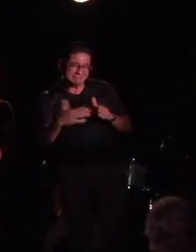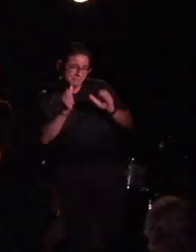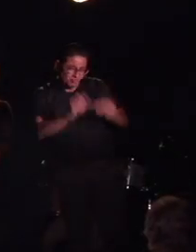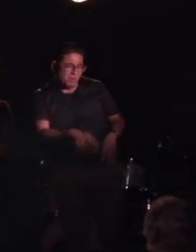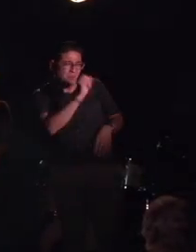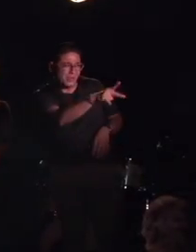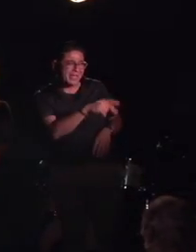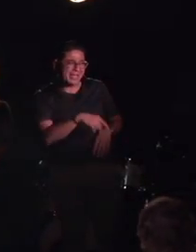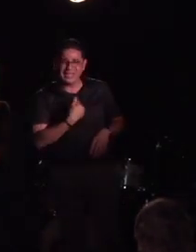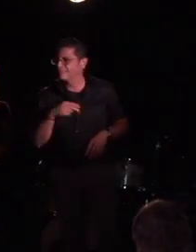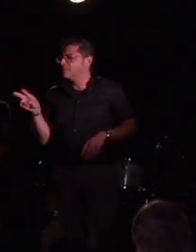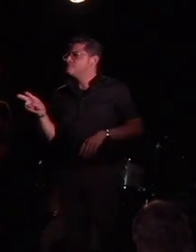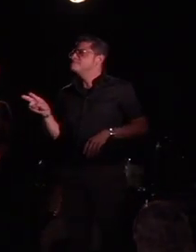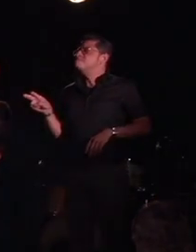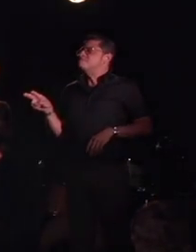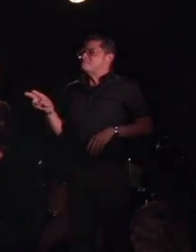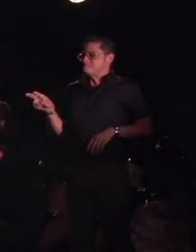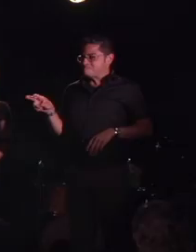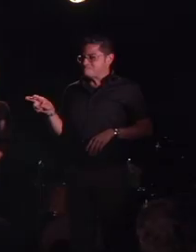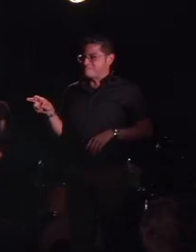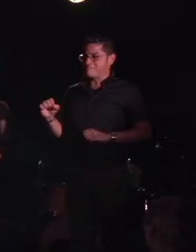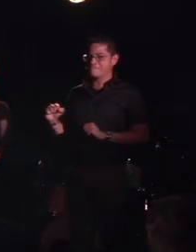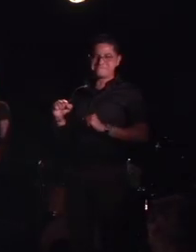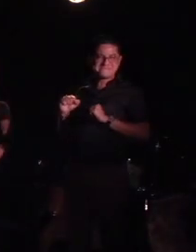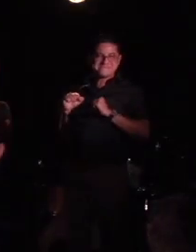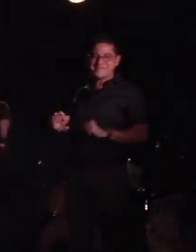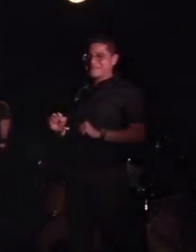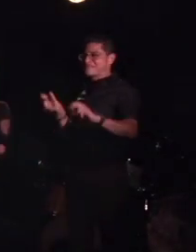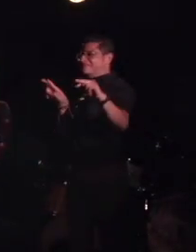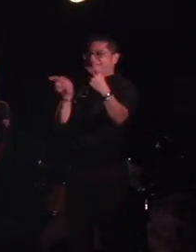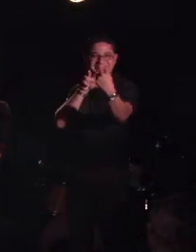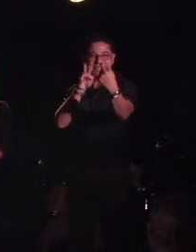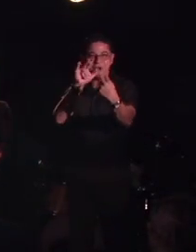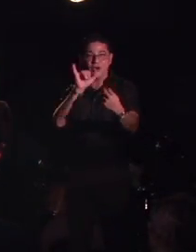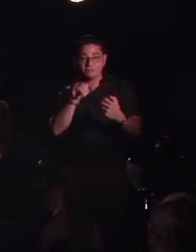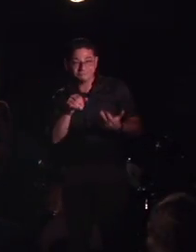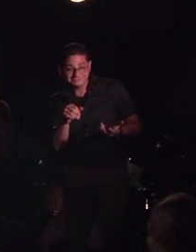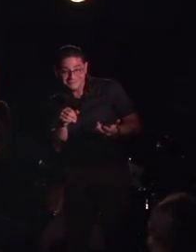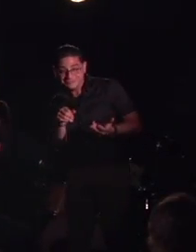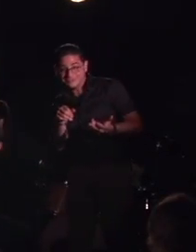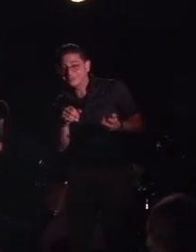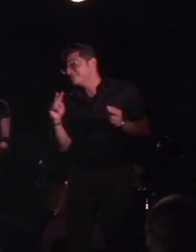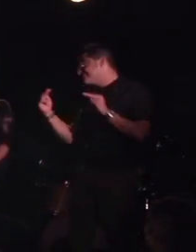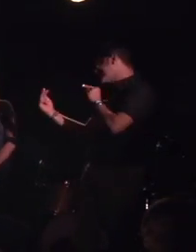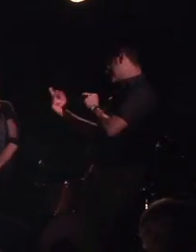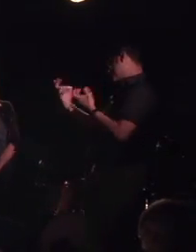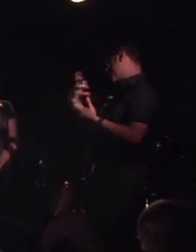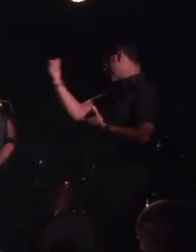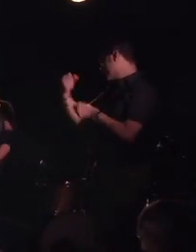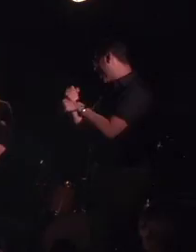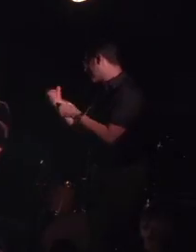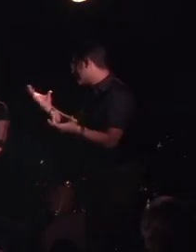between wasn't a good idea. I was free. So I turned to Marie, and I said, "Would you like to go for